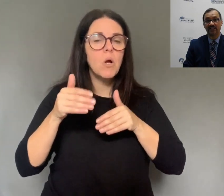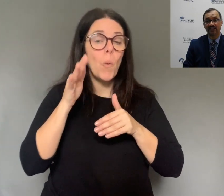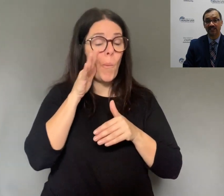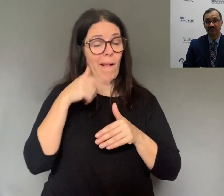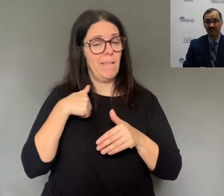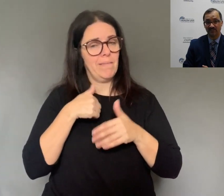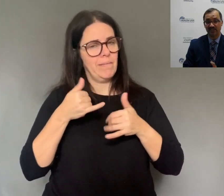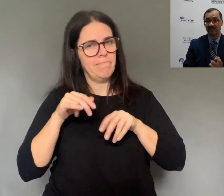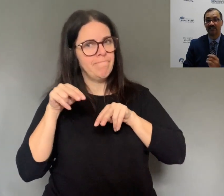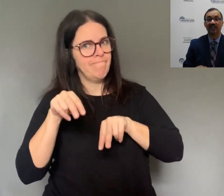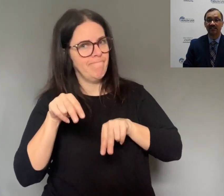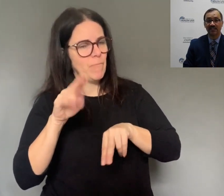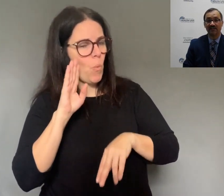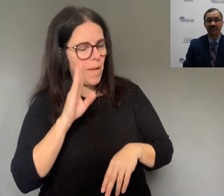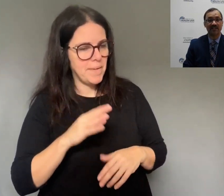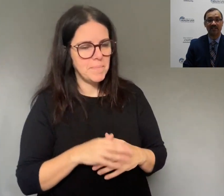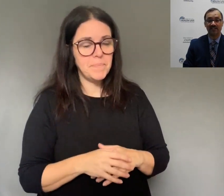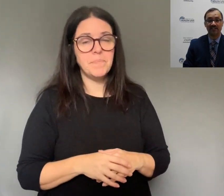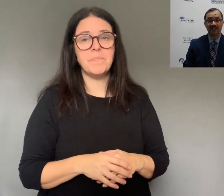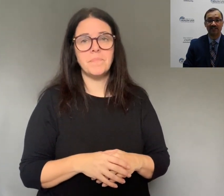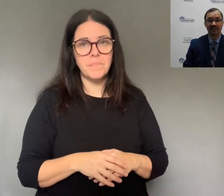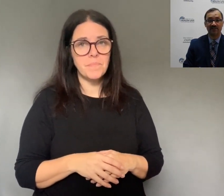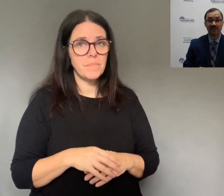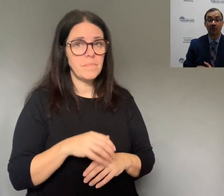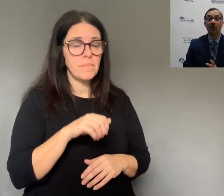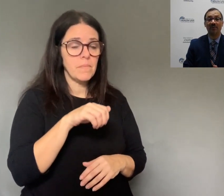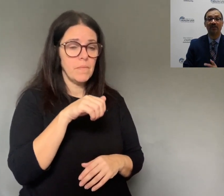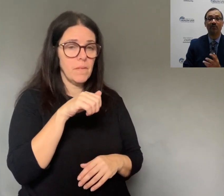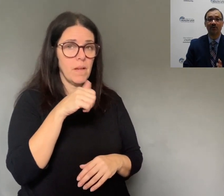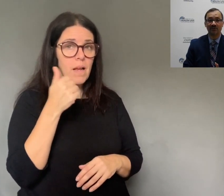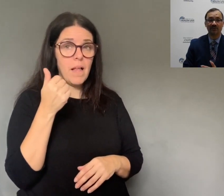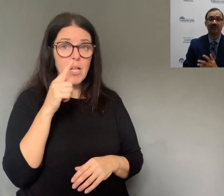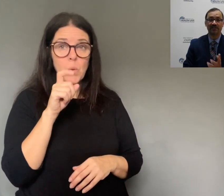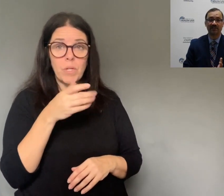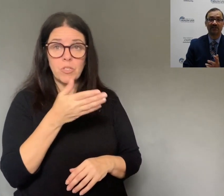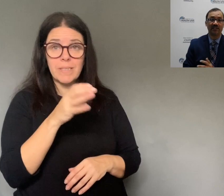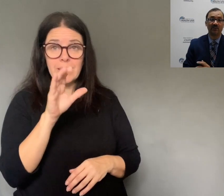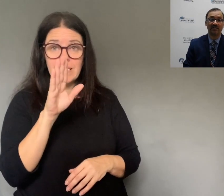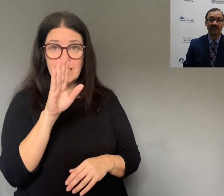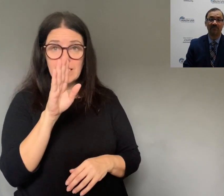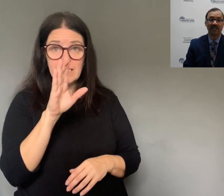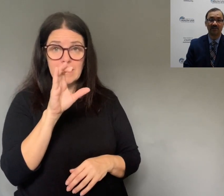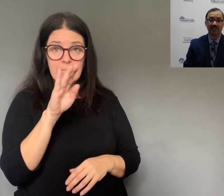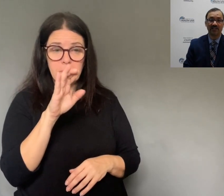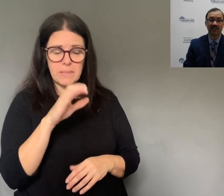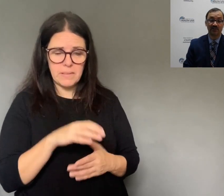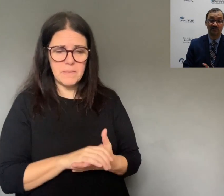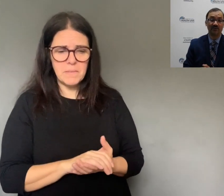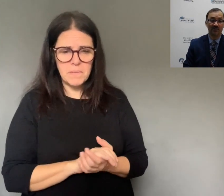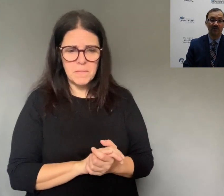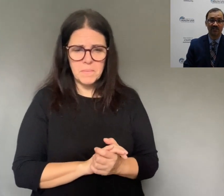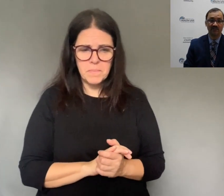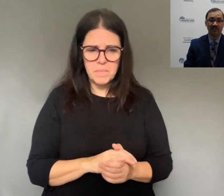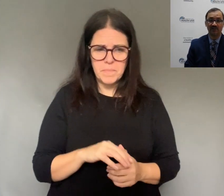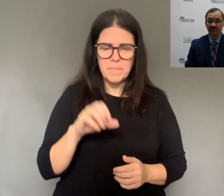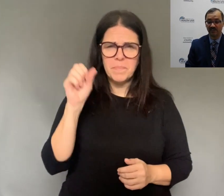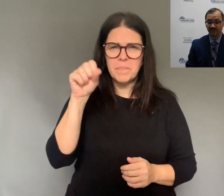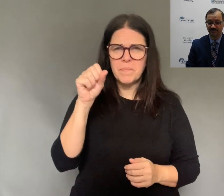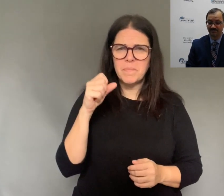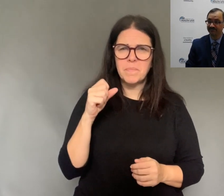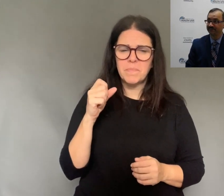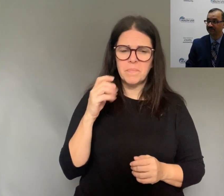that it's safe and to open more stores or what the impact looks like. So we will be watching very